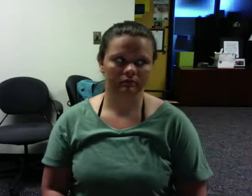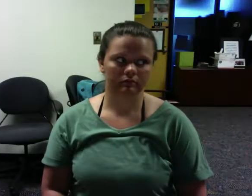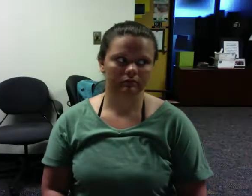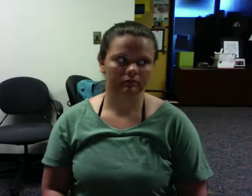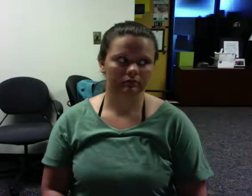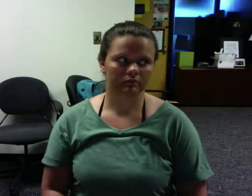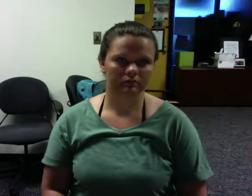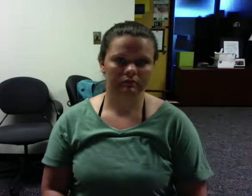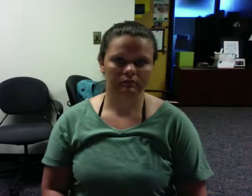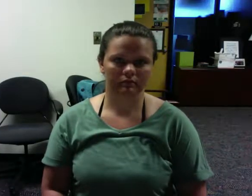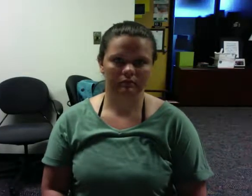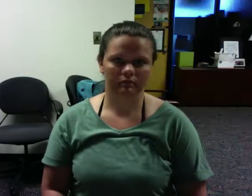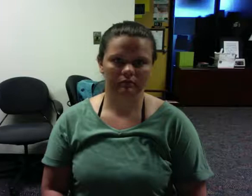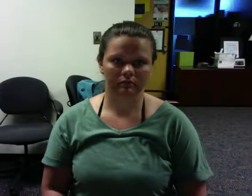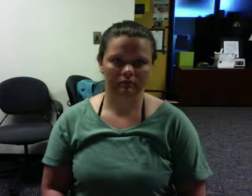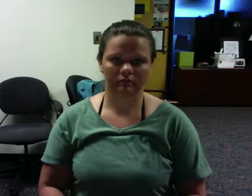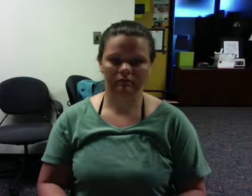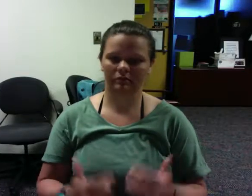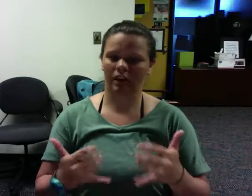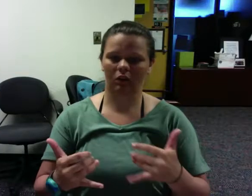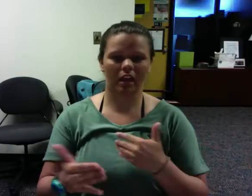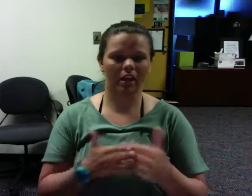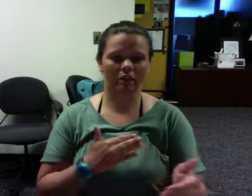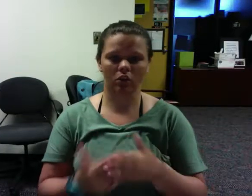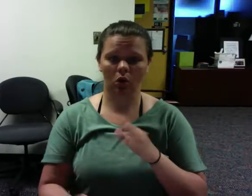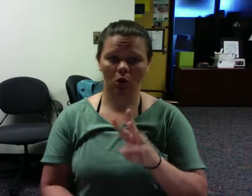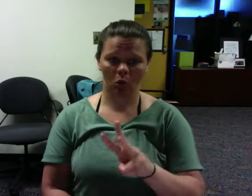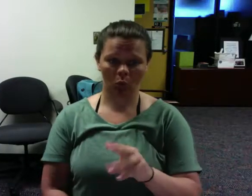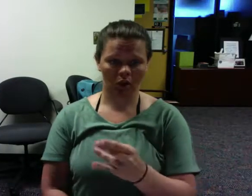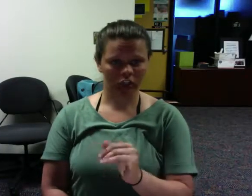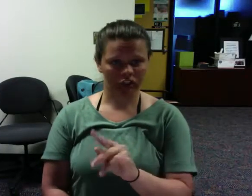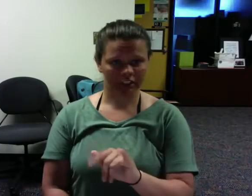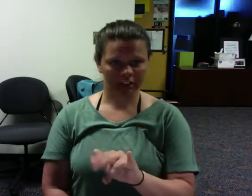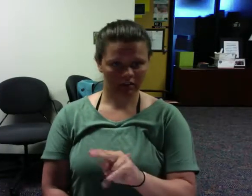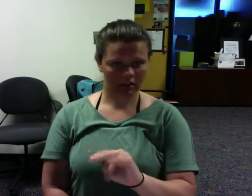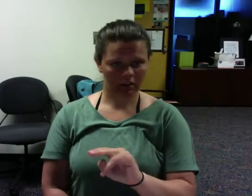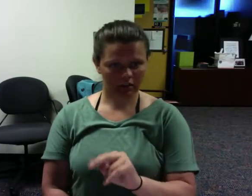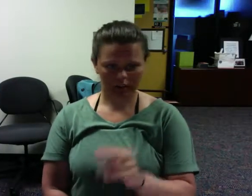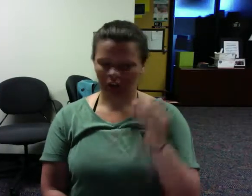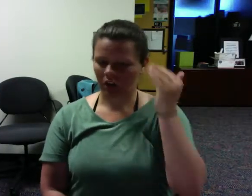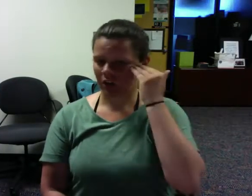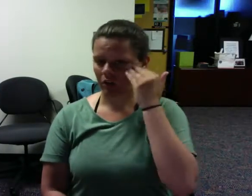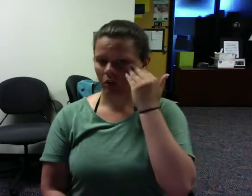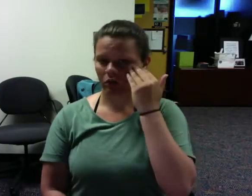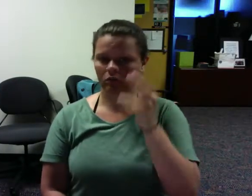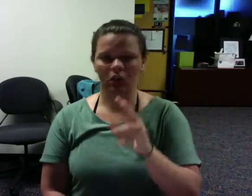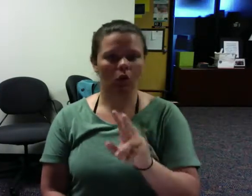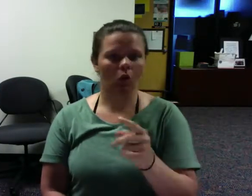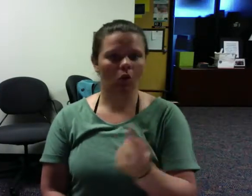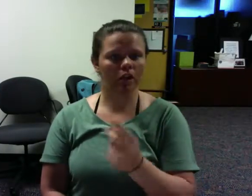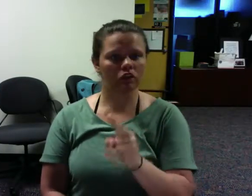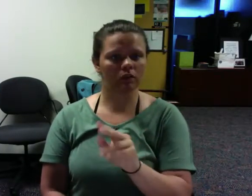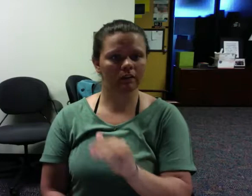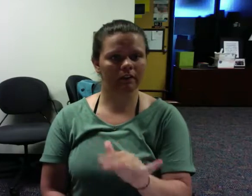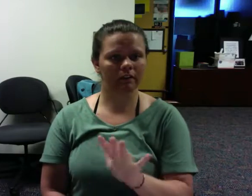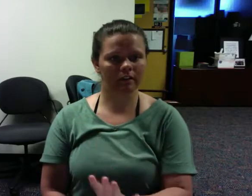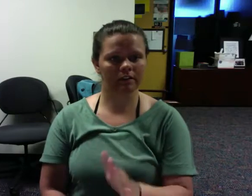Now, even though Washington knew he only had 2/5 of the people behind him, he goes back to